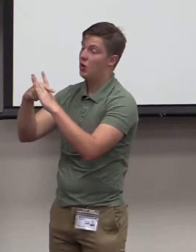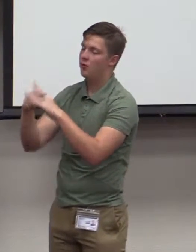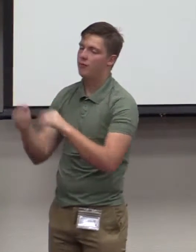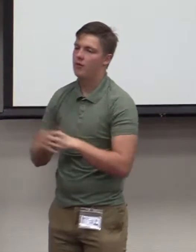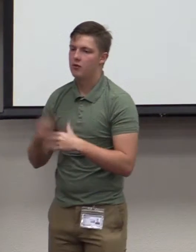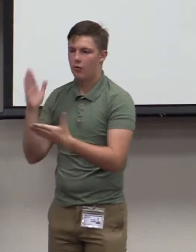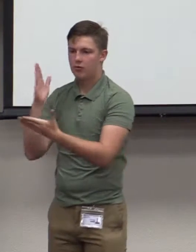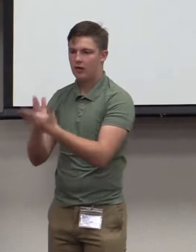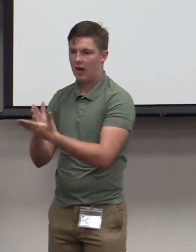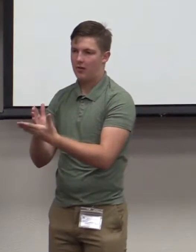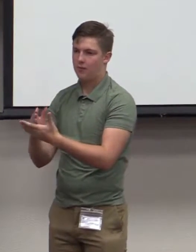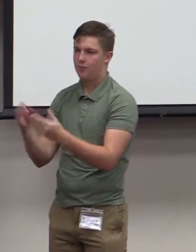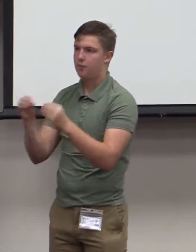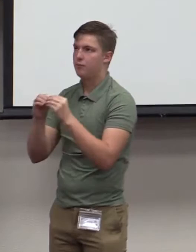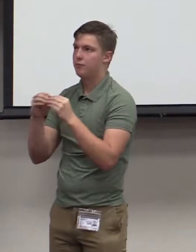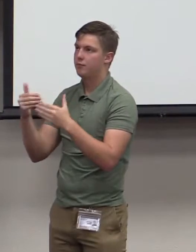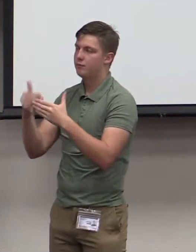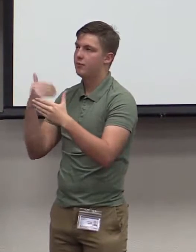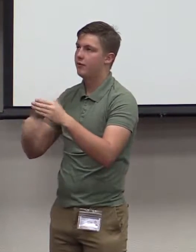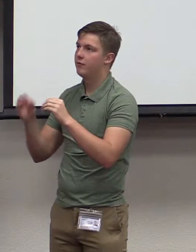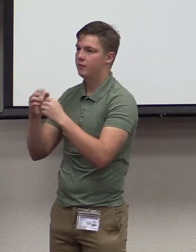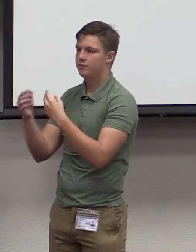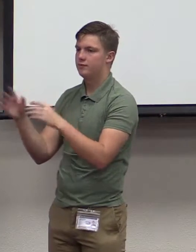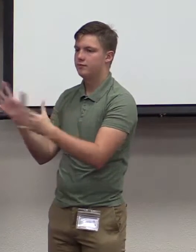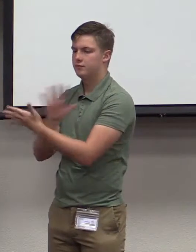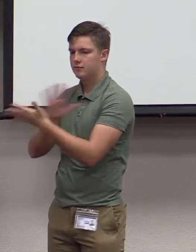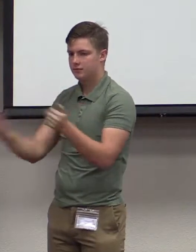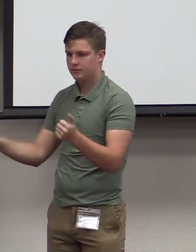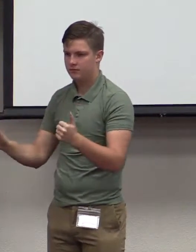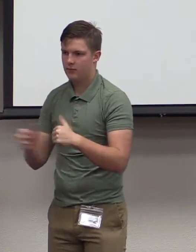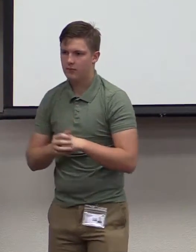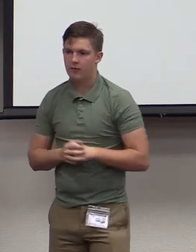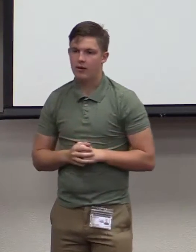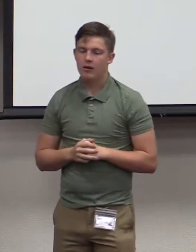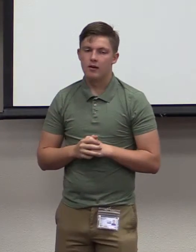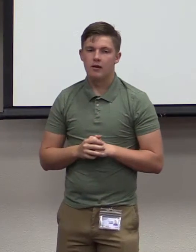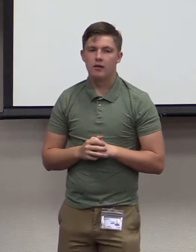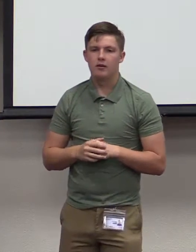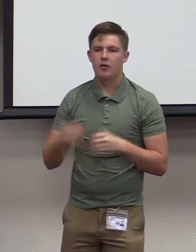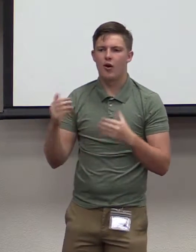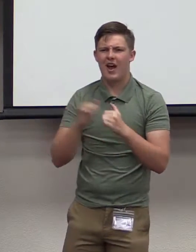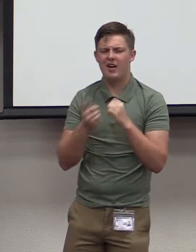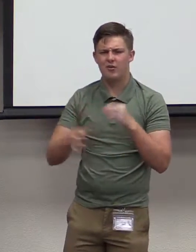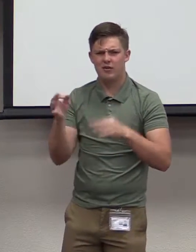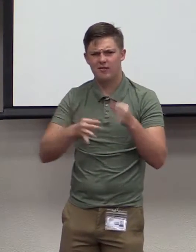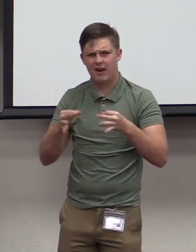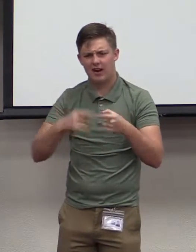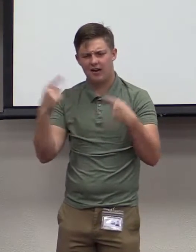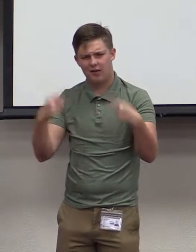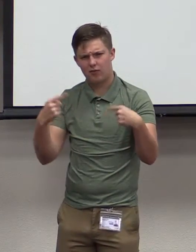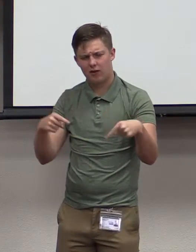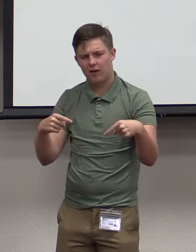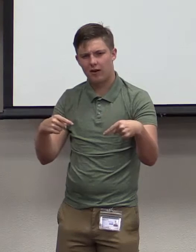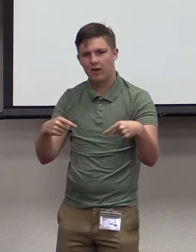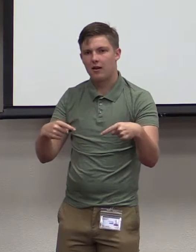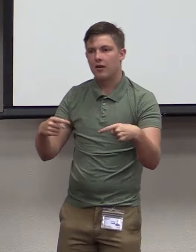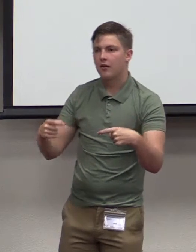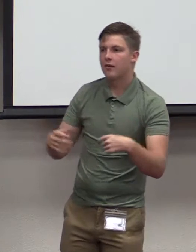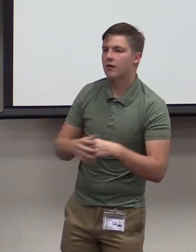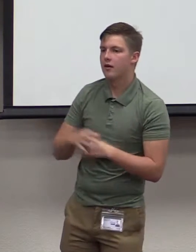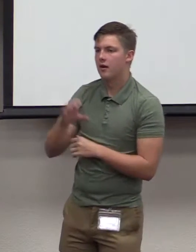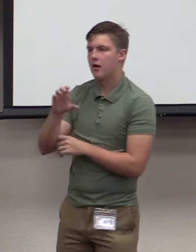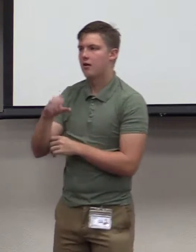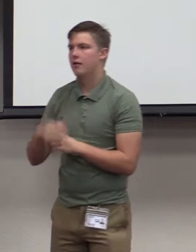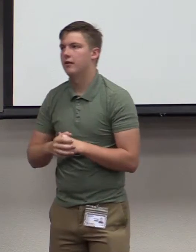So how would you define a quarrel? Ran across a definition of quarrel, which I really like. It says a heated argument, typically about a